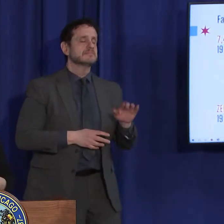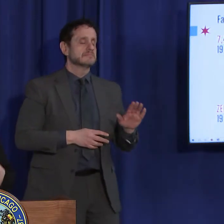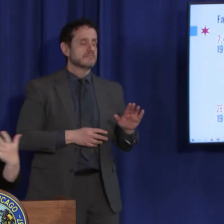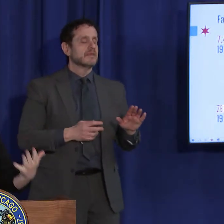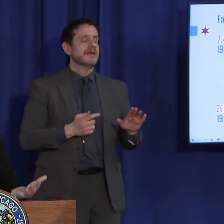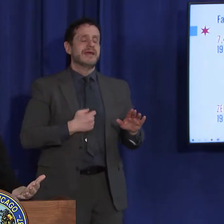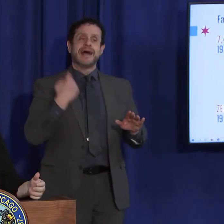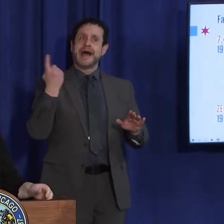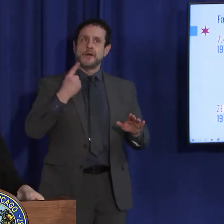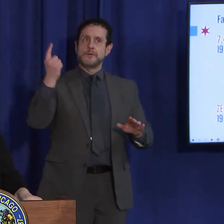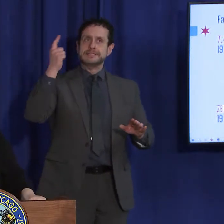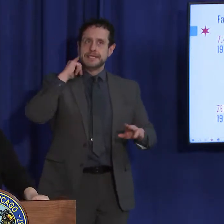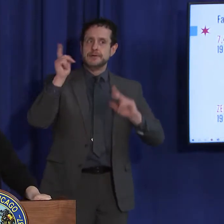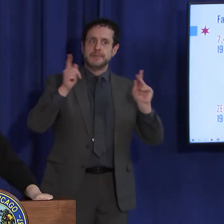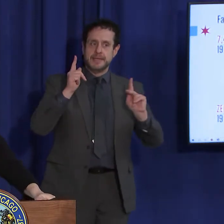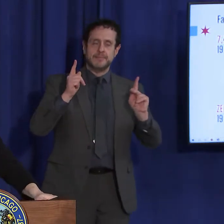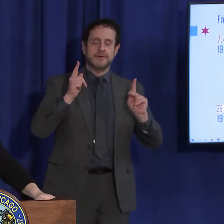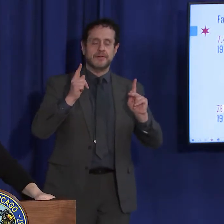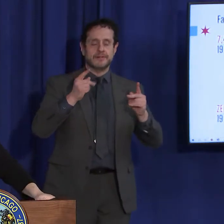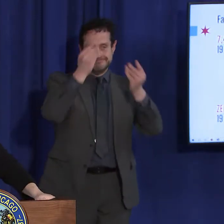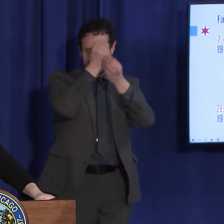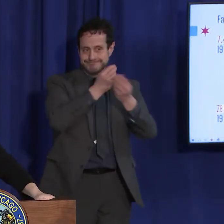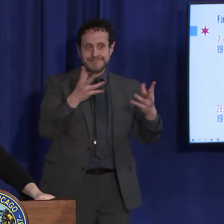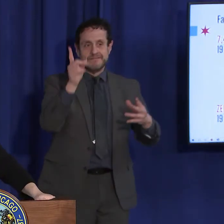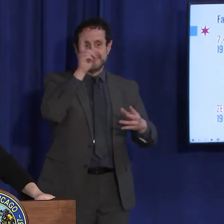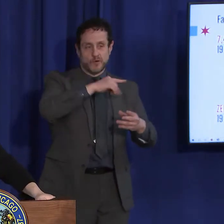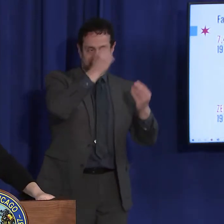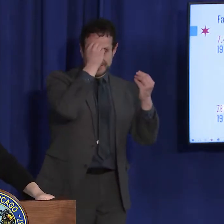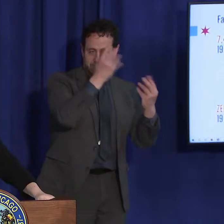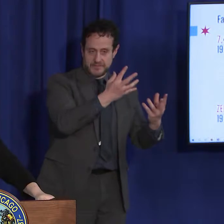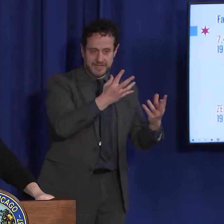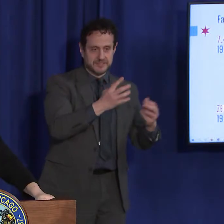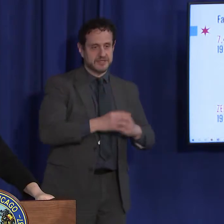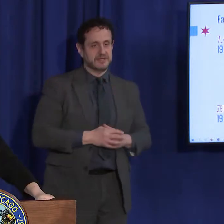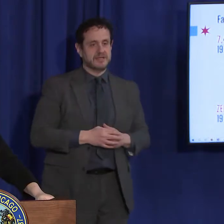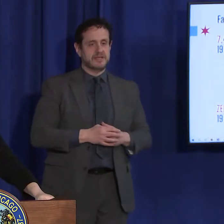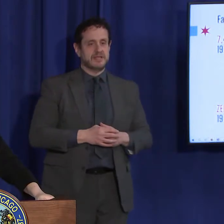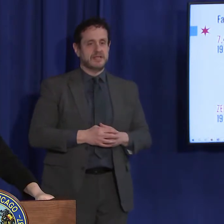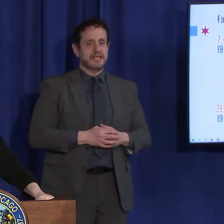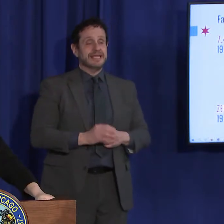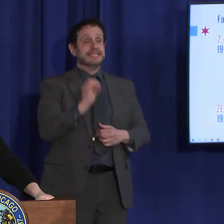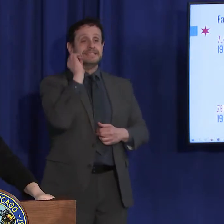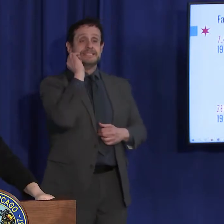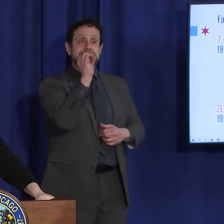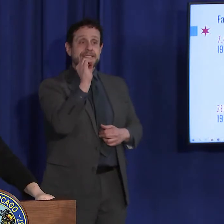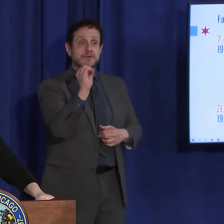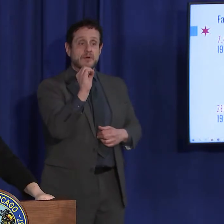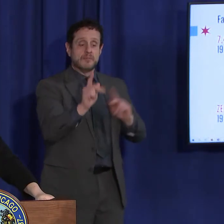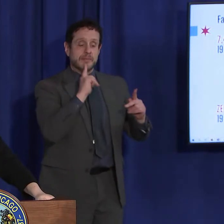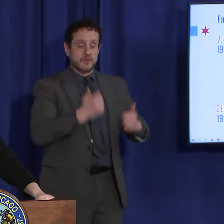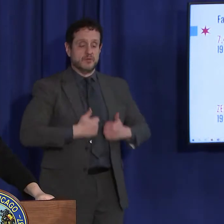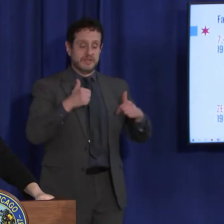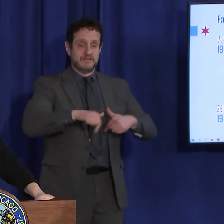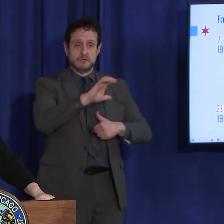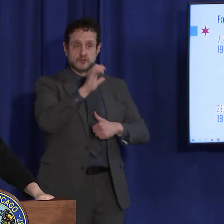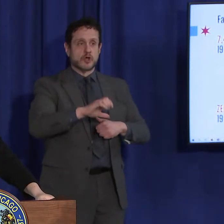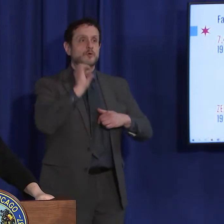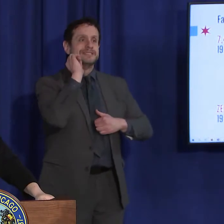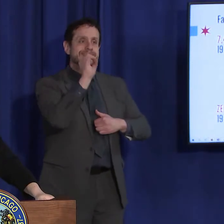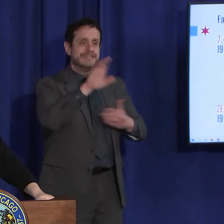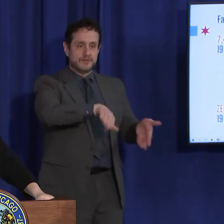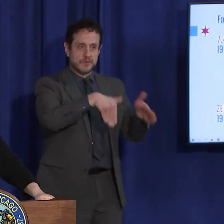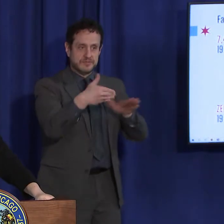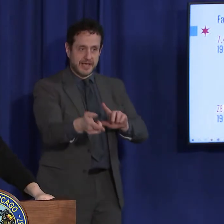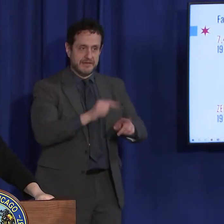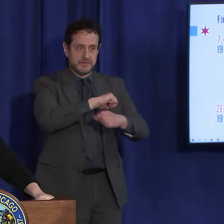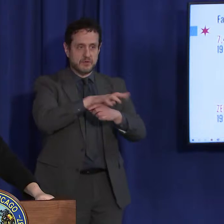to hear misinformation stating the opposite, 0 Chicago residents have died as a direct result